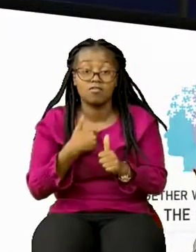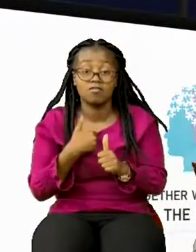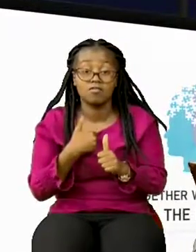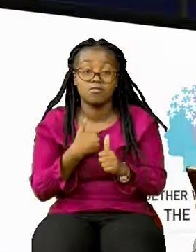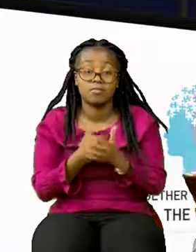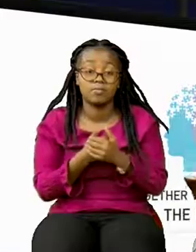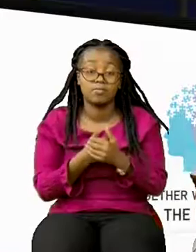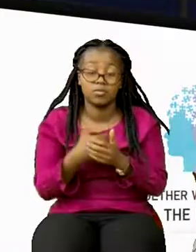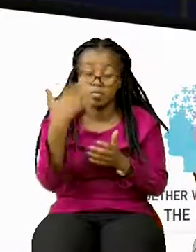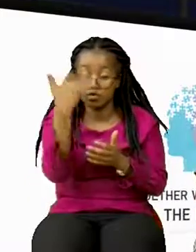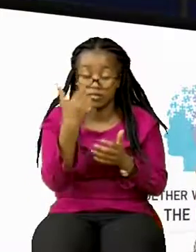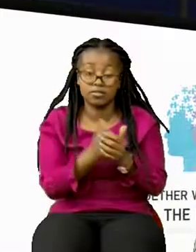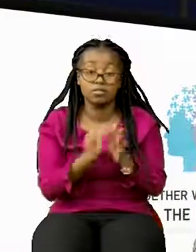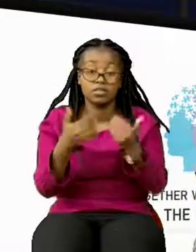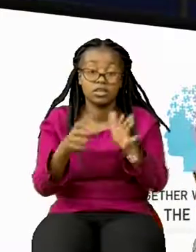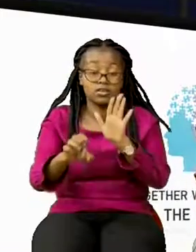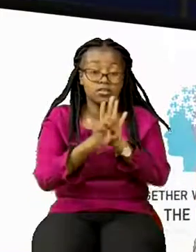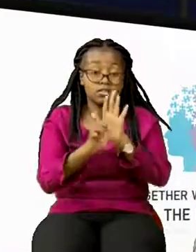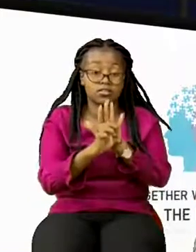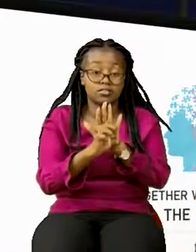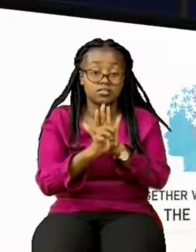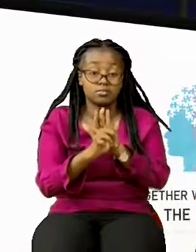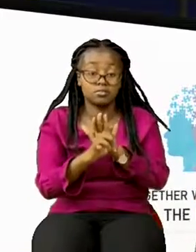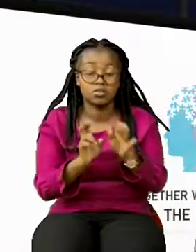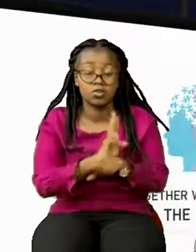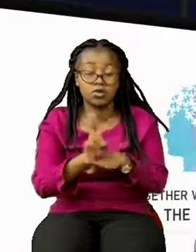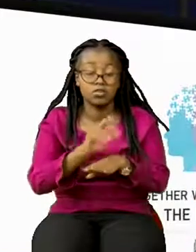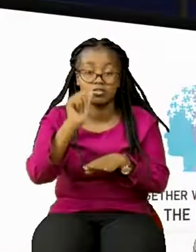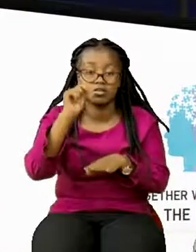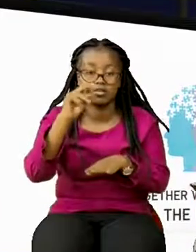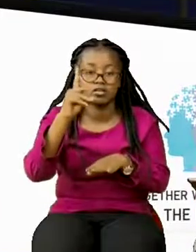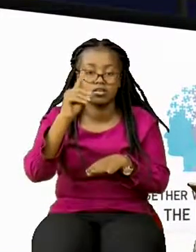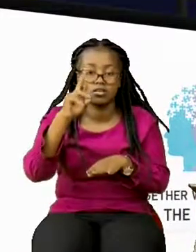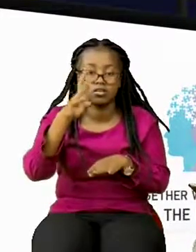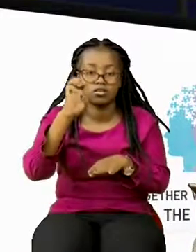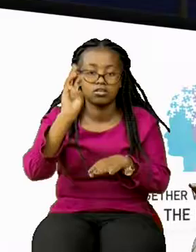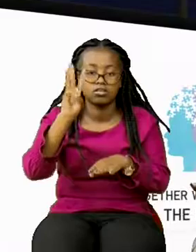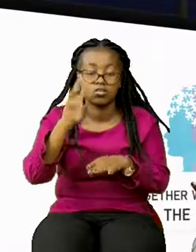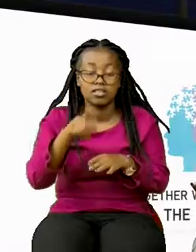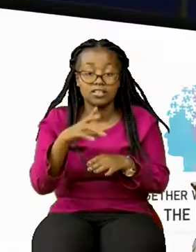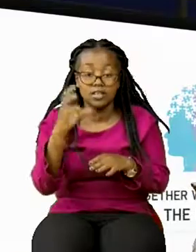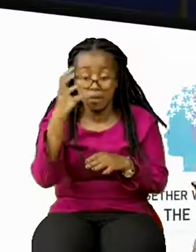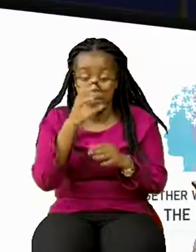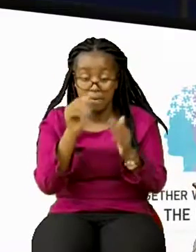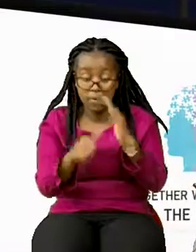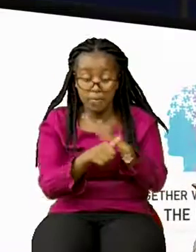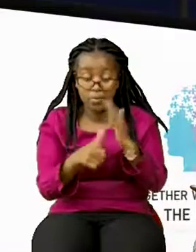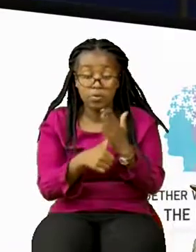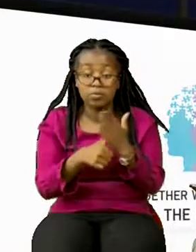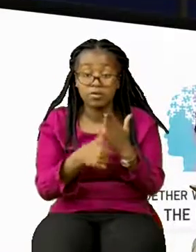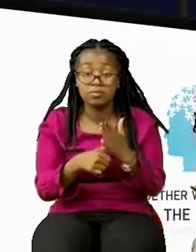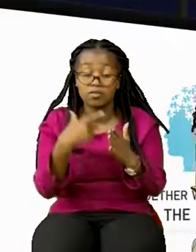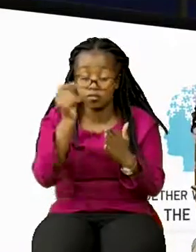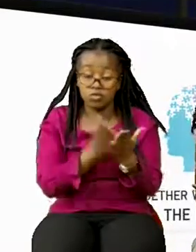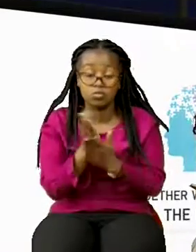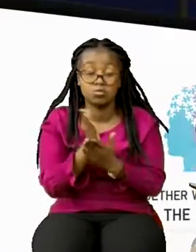with autism. I'll give you an example. As always, I will use Andrew, because these are the mistakes I have gone through as a parent, and